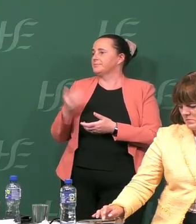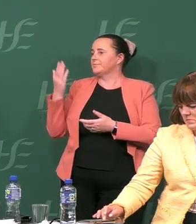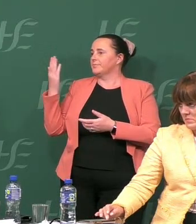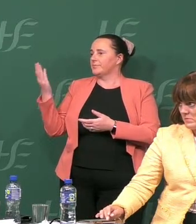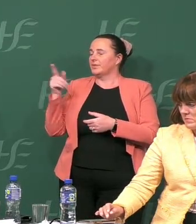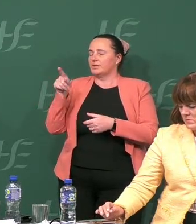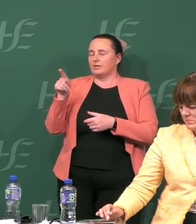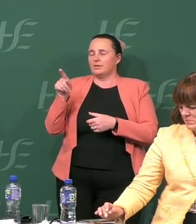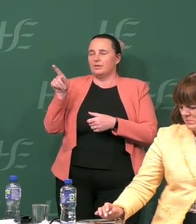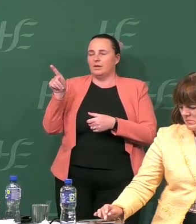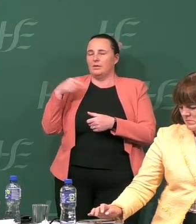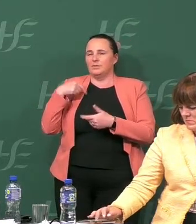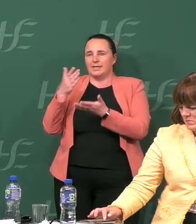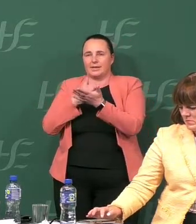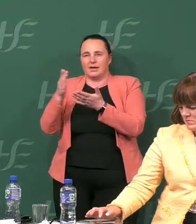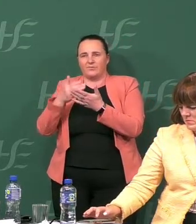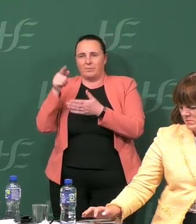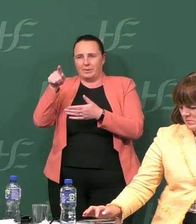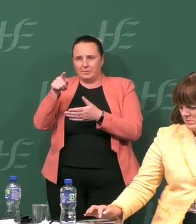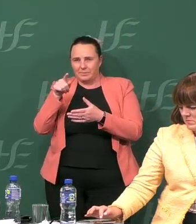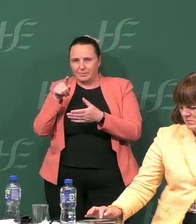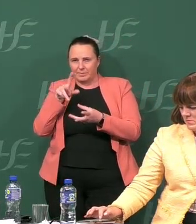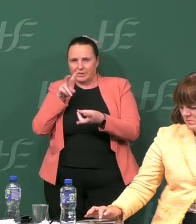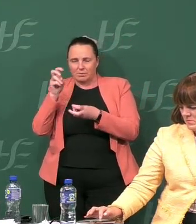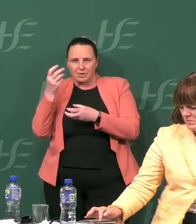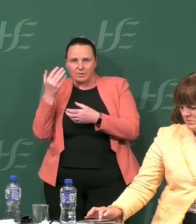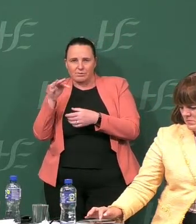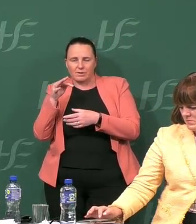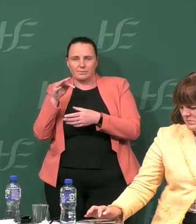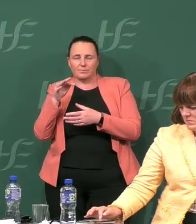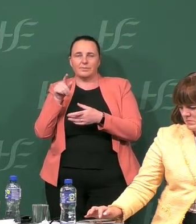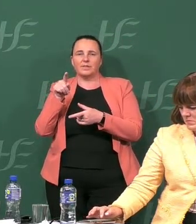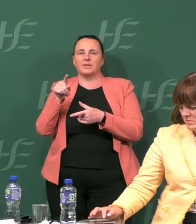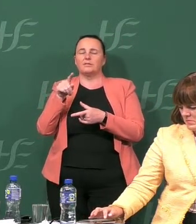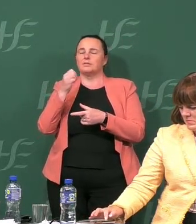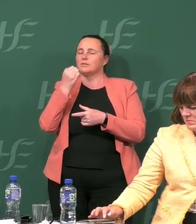I think I misheard there. Just about the COVID cases in hospital,